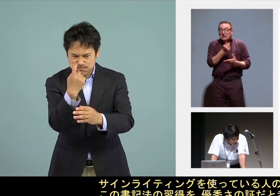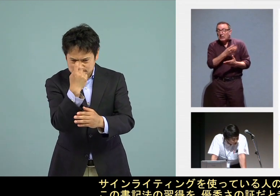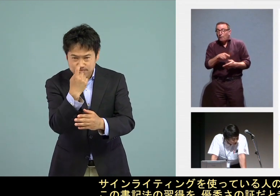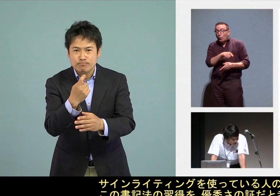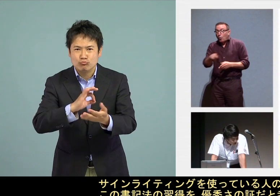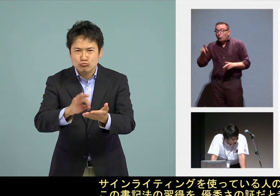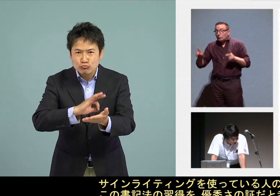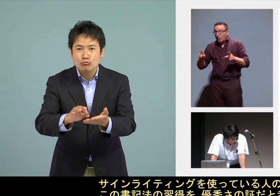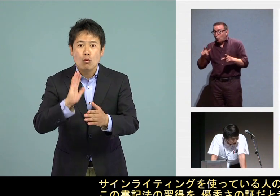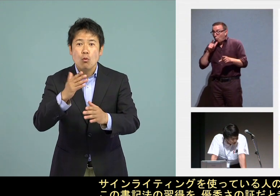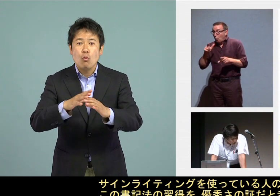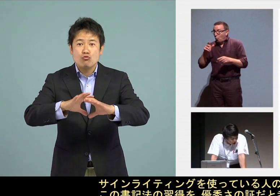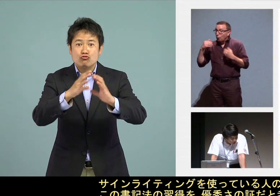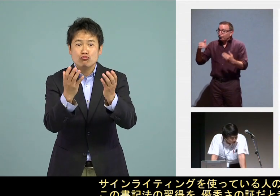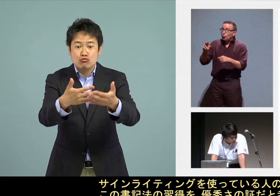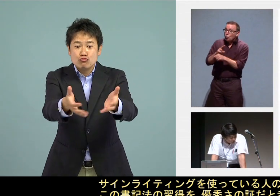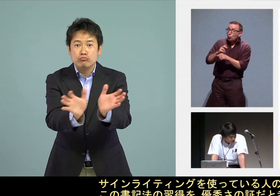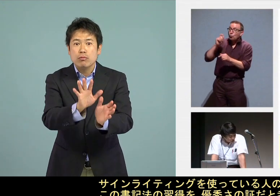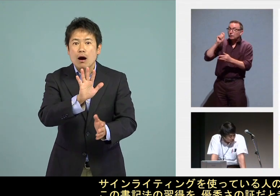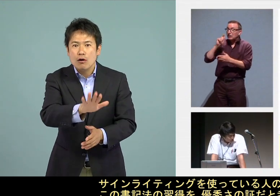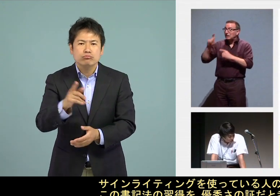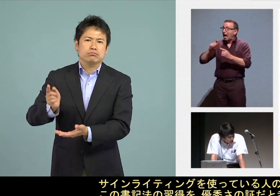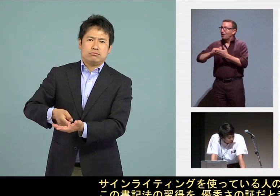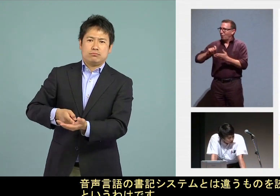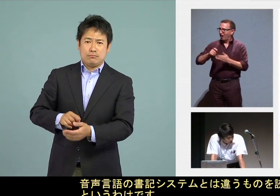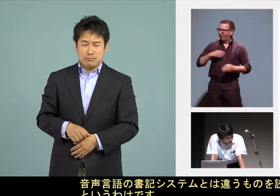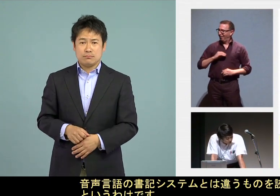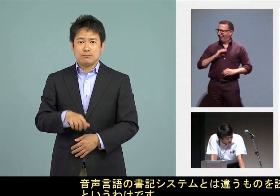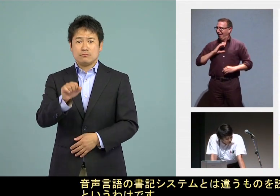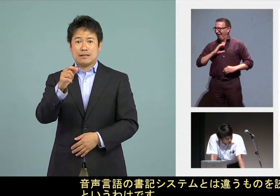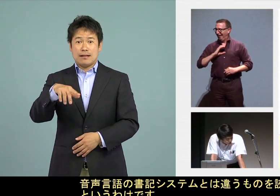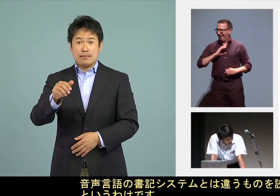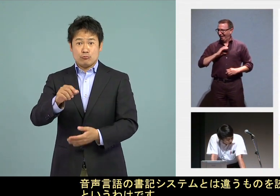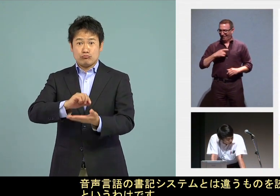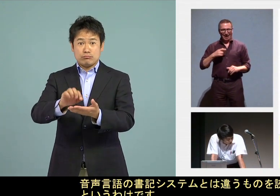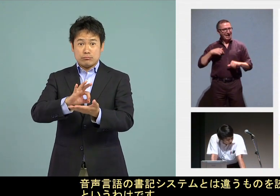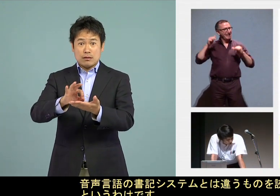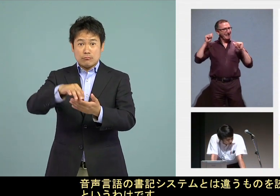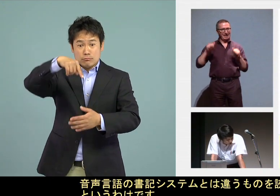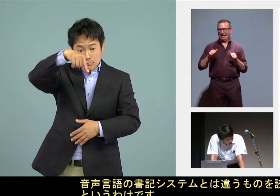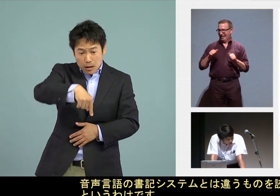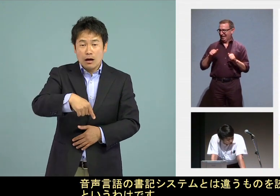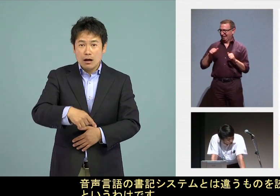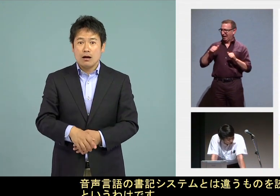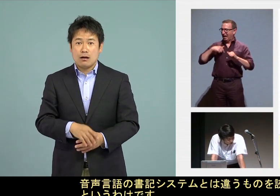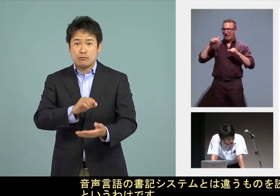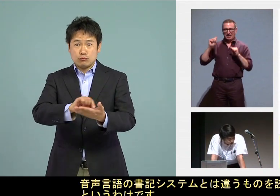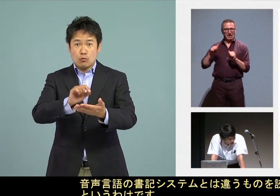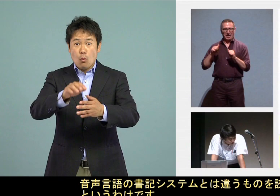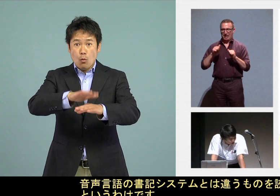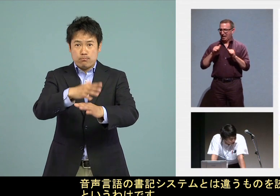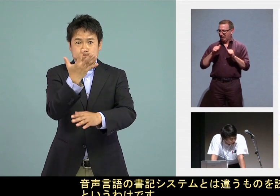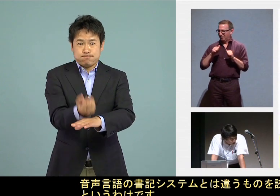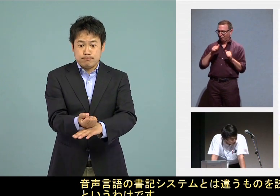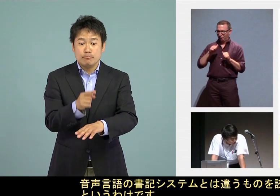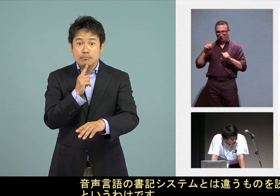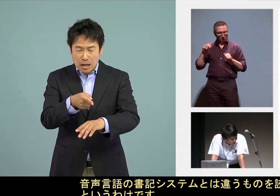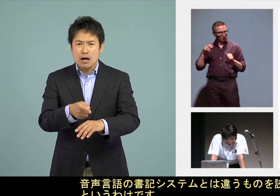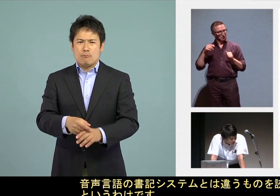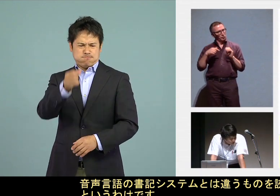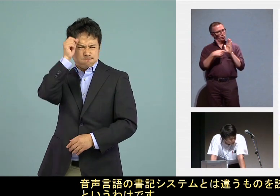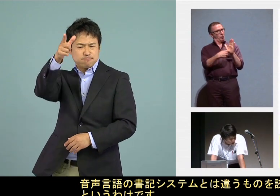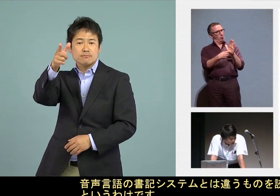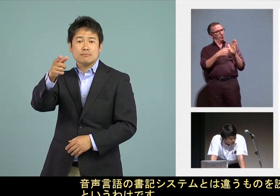writing see it as a mark of distinction, something they can use and understand that is